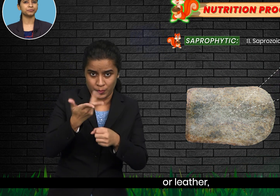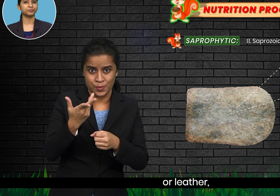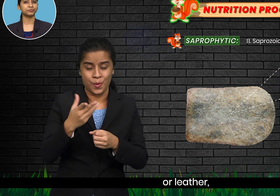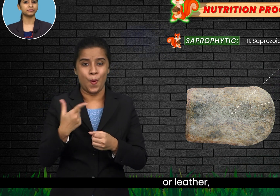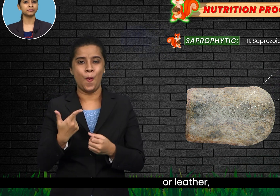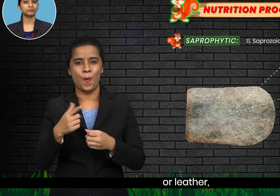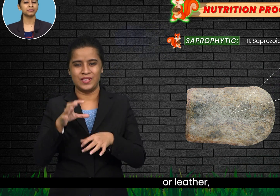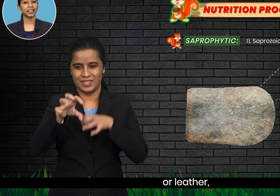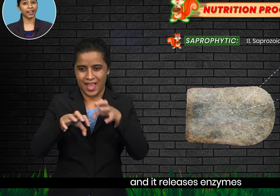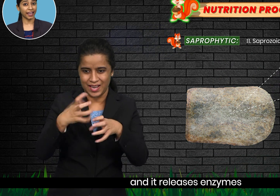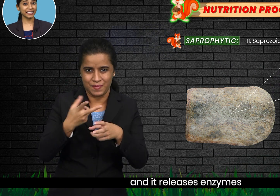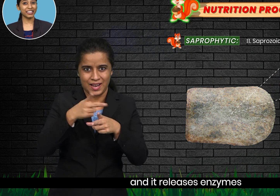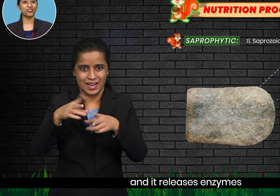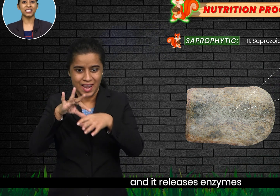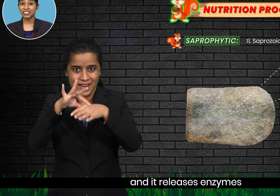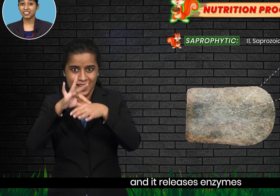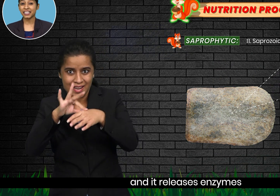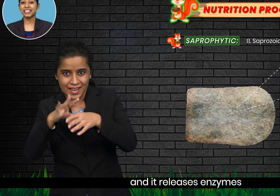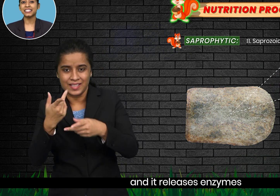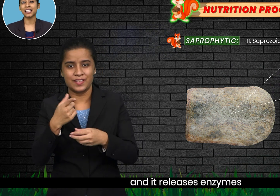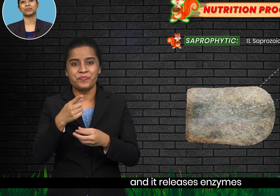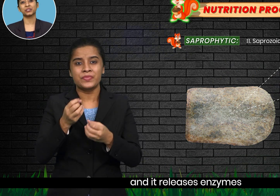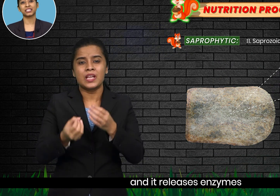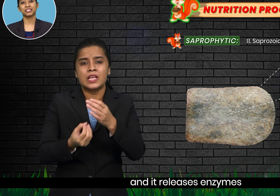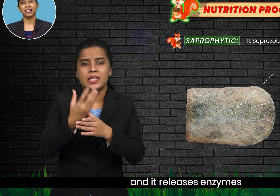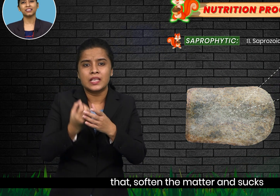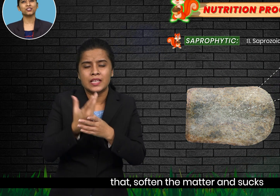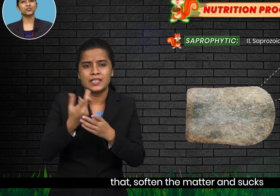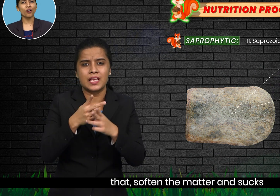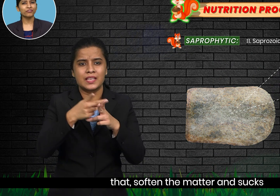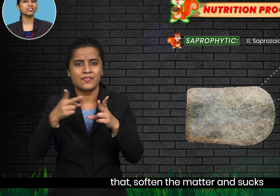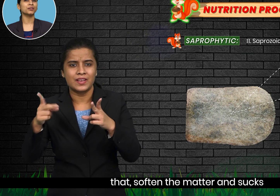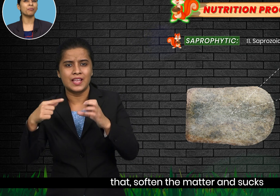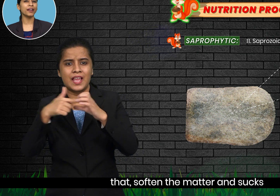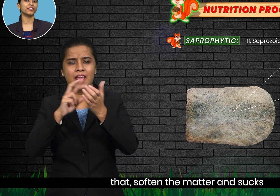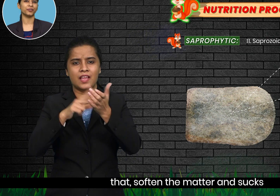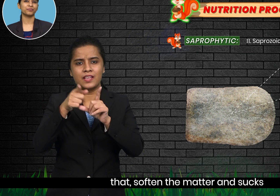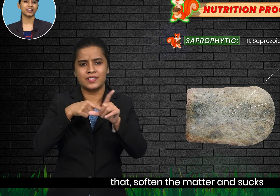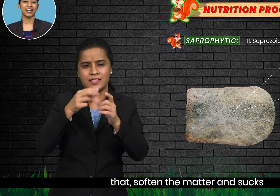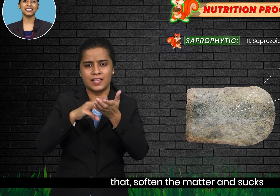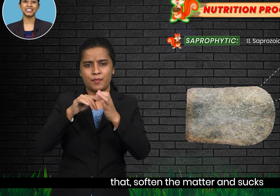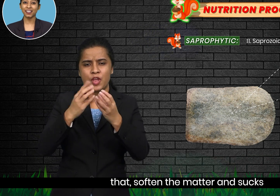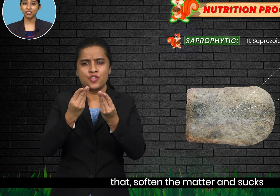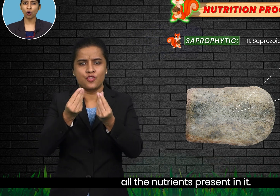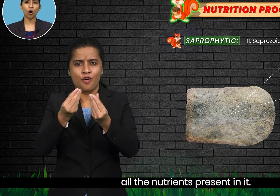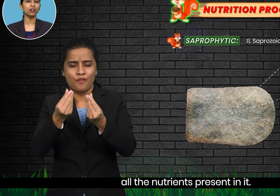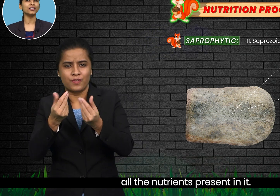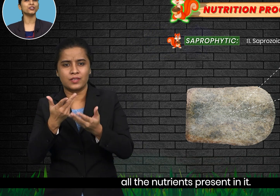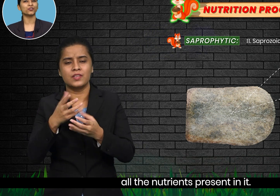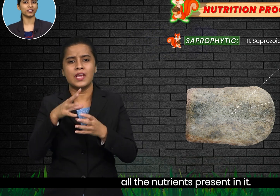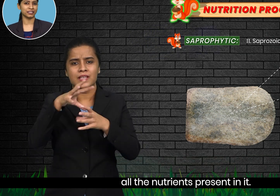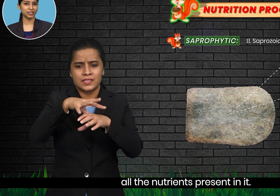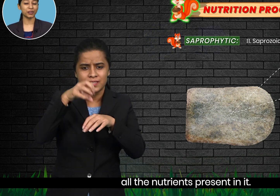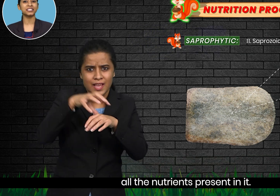leather, and it releases enzymes that soften the matter and sucks all